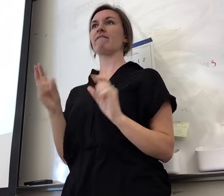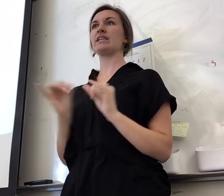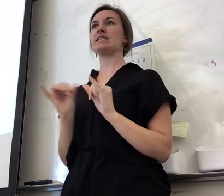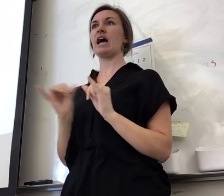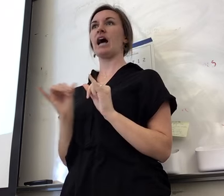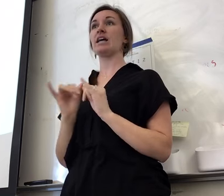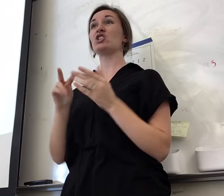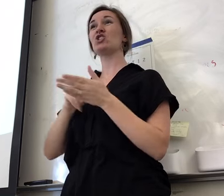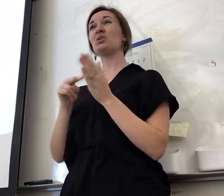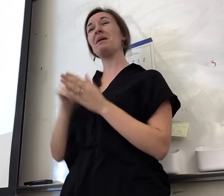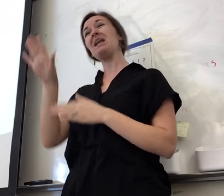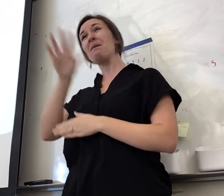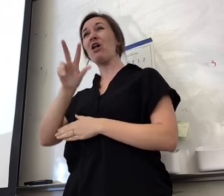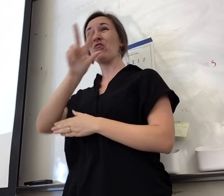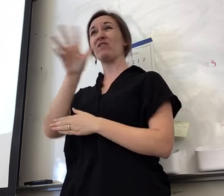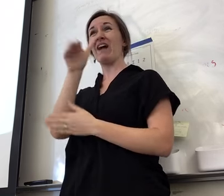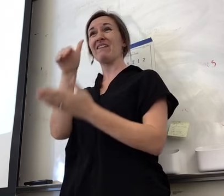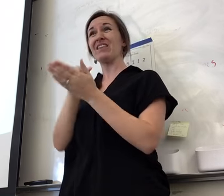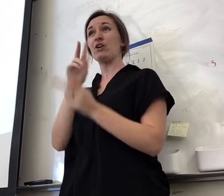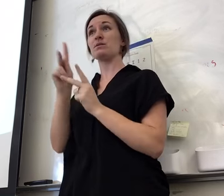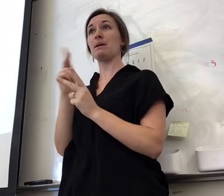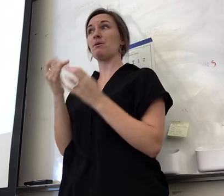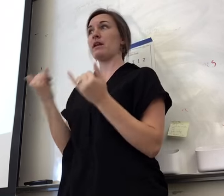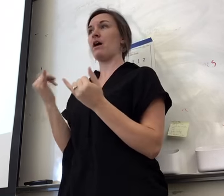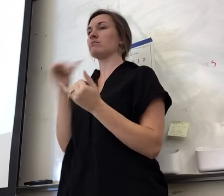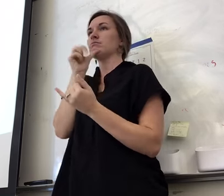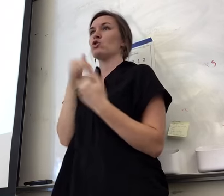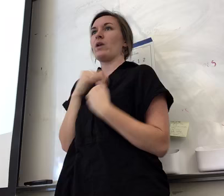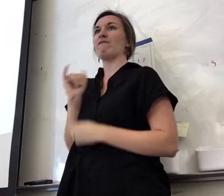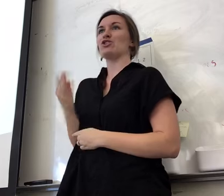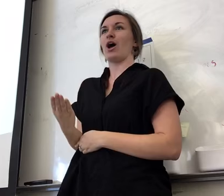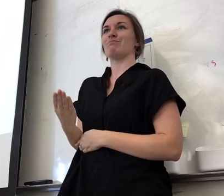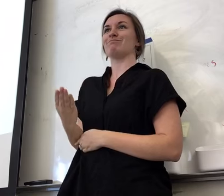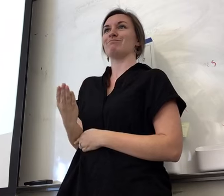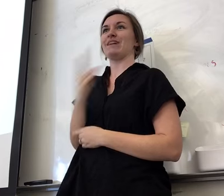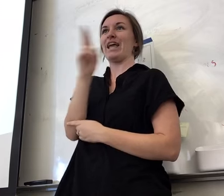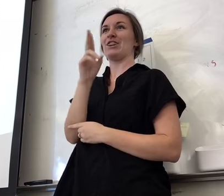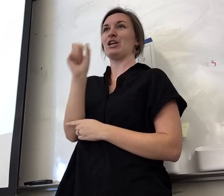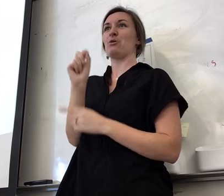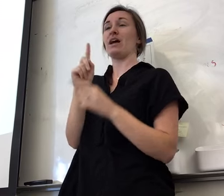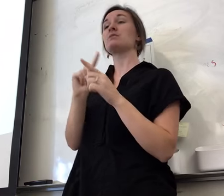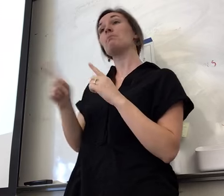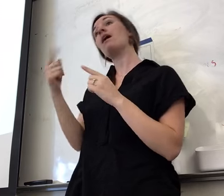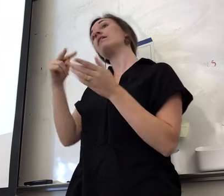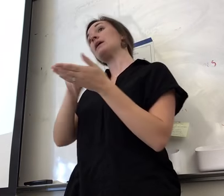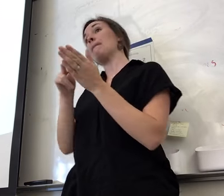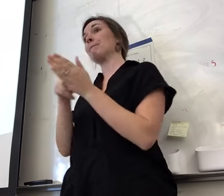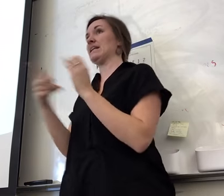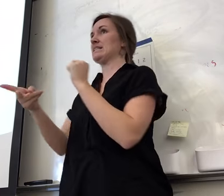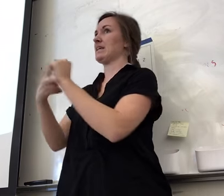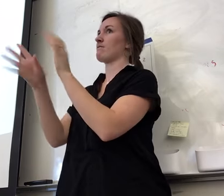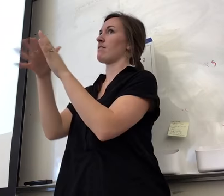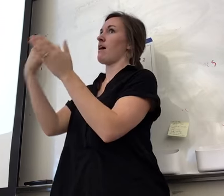about 35,000 people at this time in the United States, but it's going to massively reduce costs. So, on your